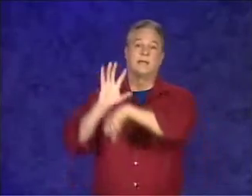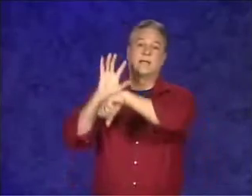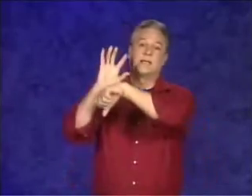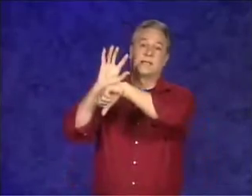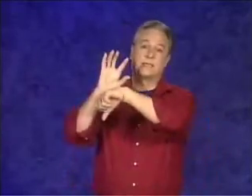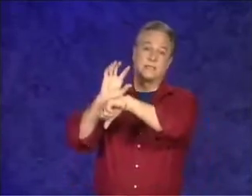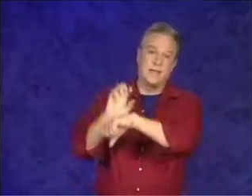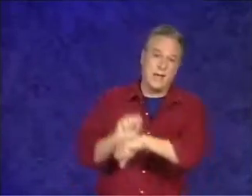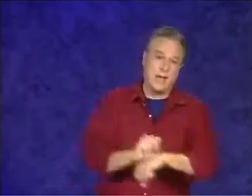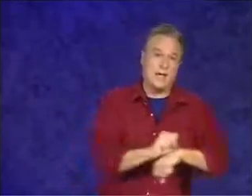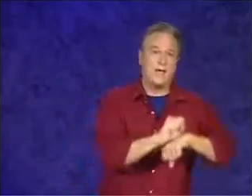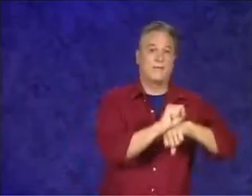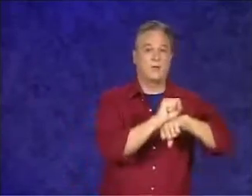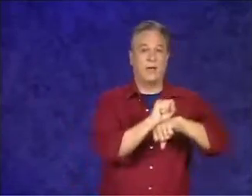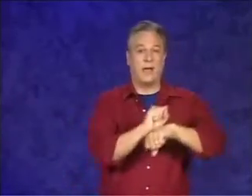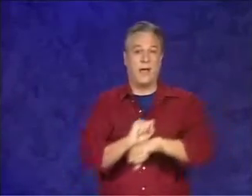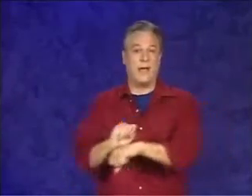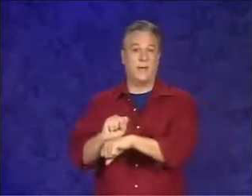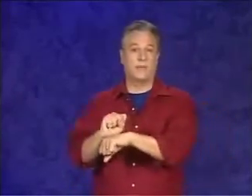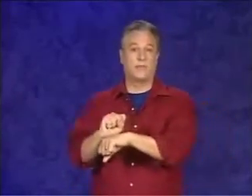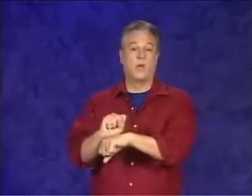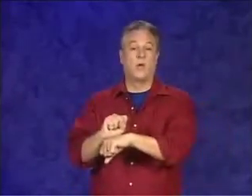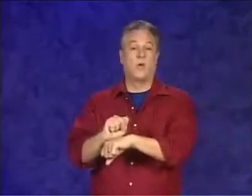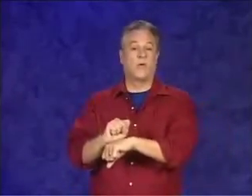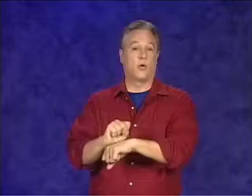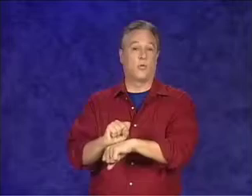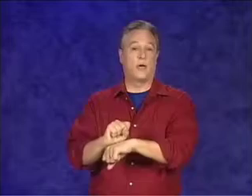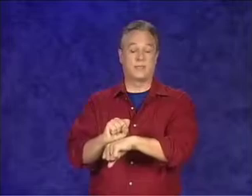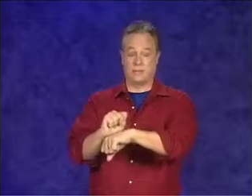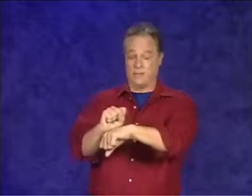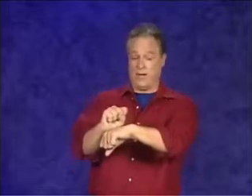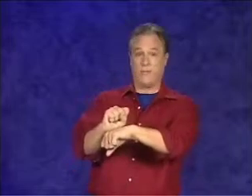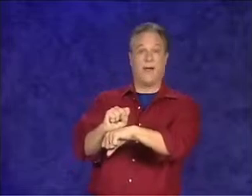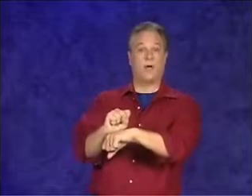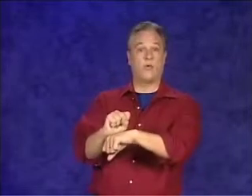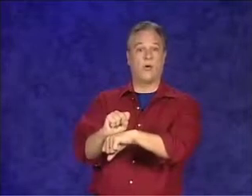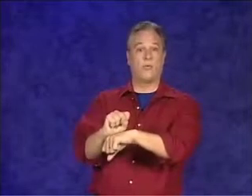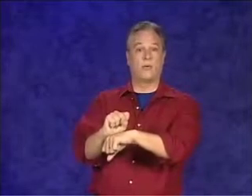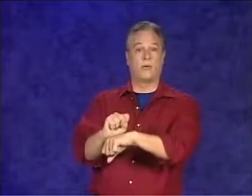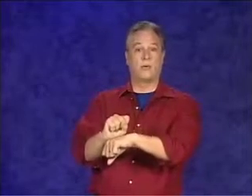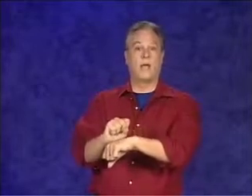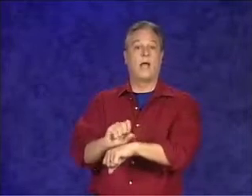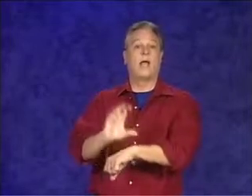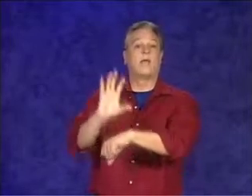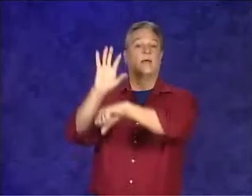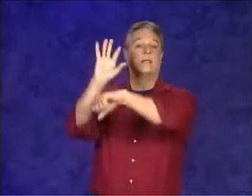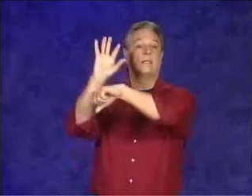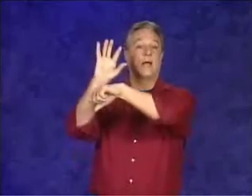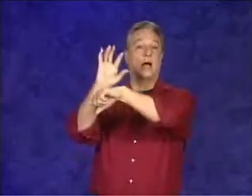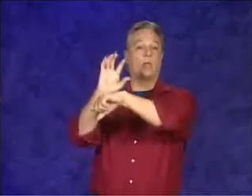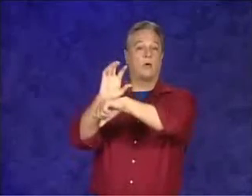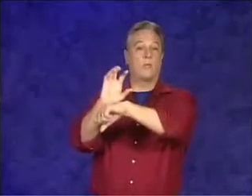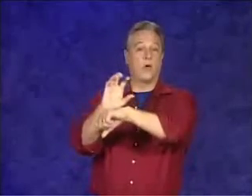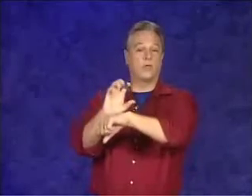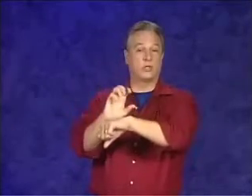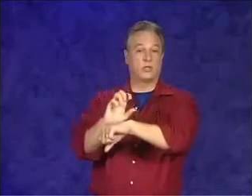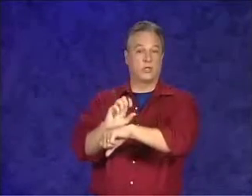a slave to a habit with your wrists bound by a rope. This downward motion shows